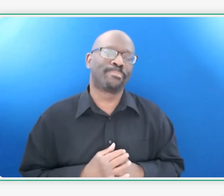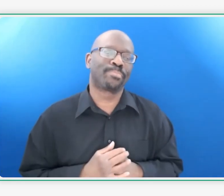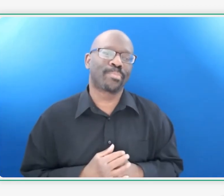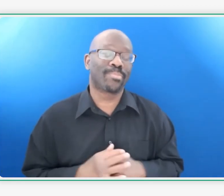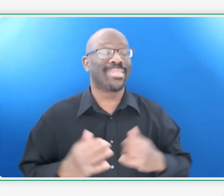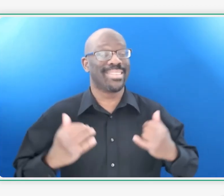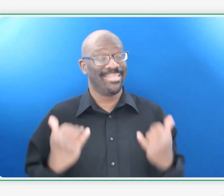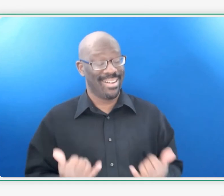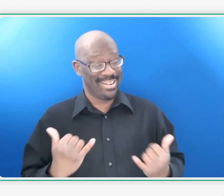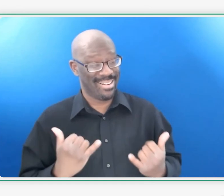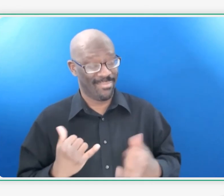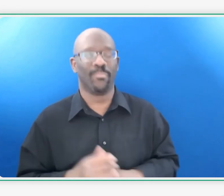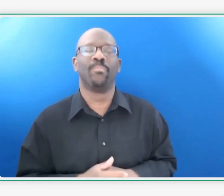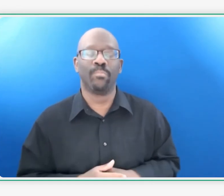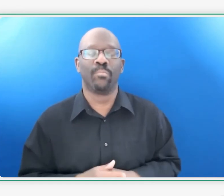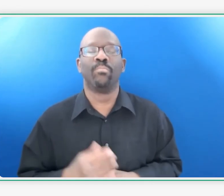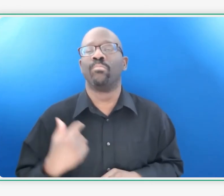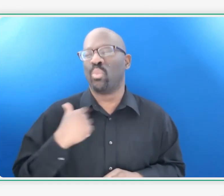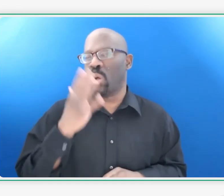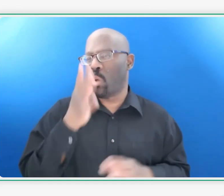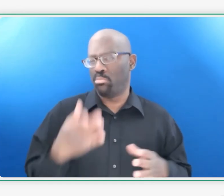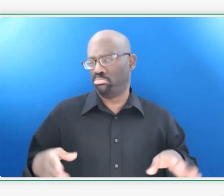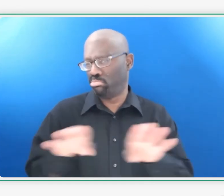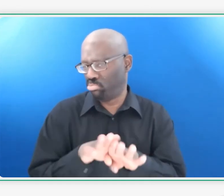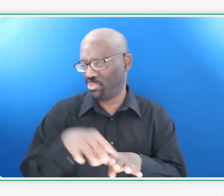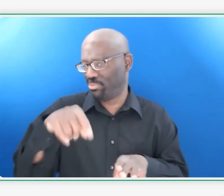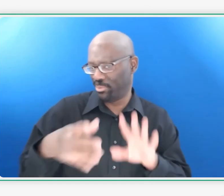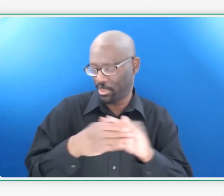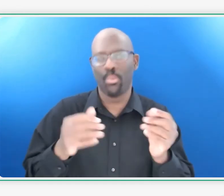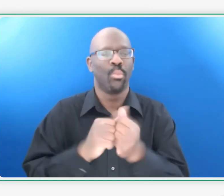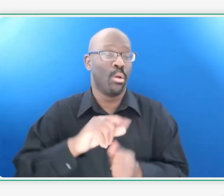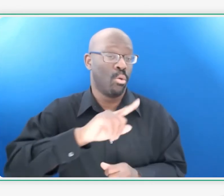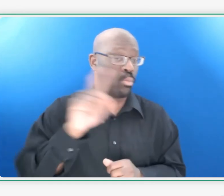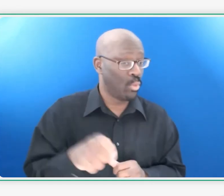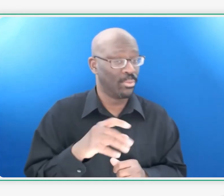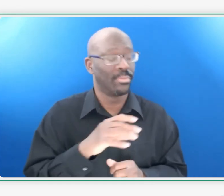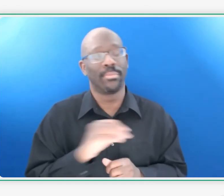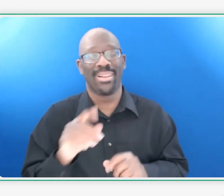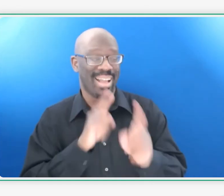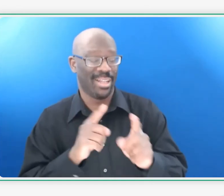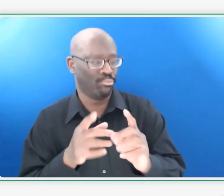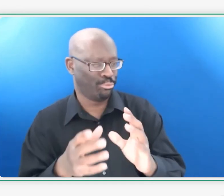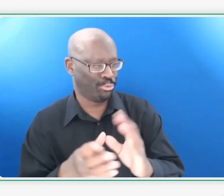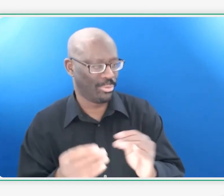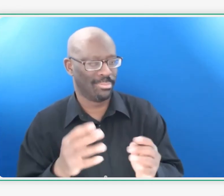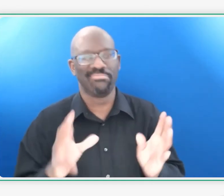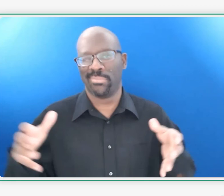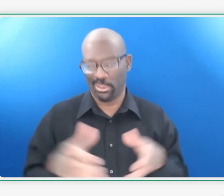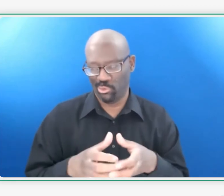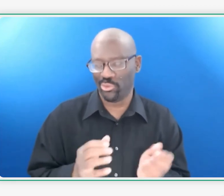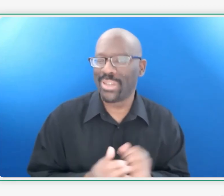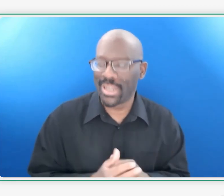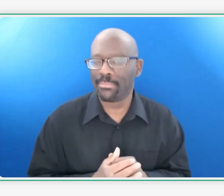All right, so this ends my discussion. And now, typically we would close with a